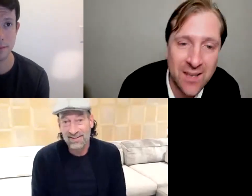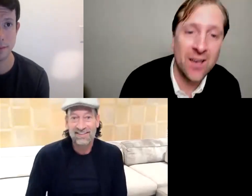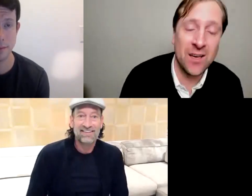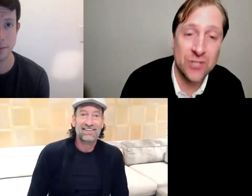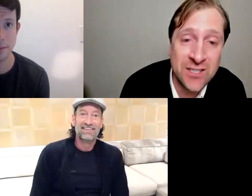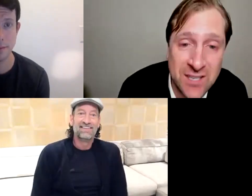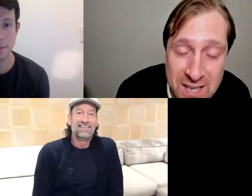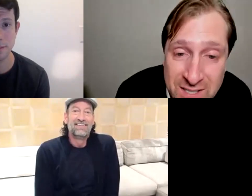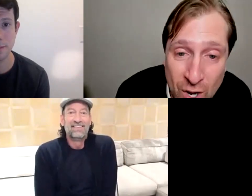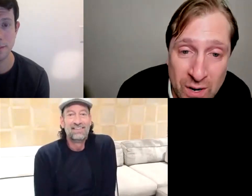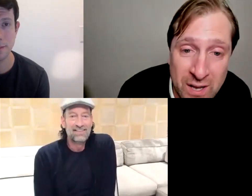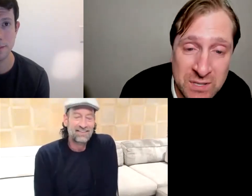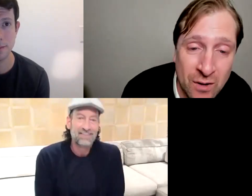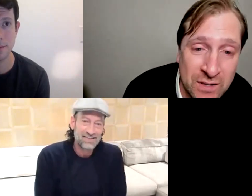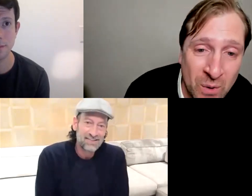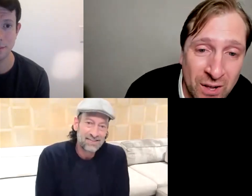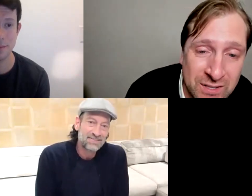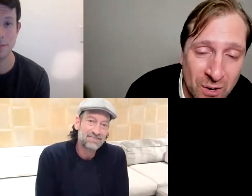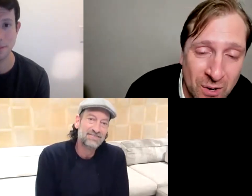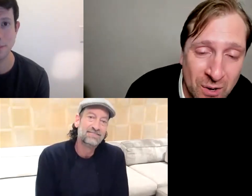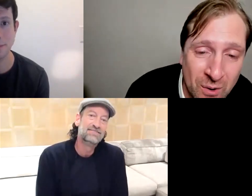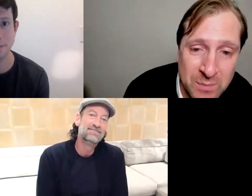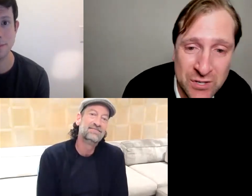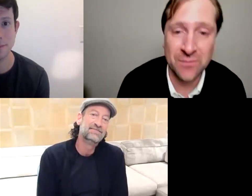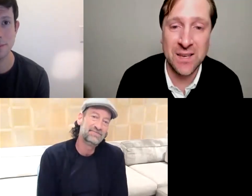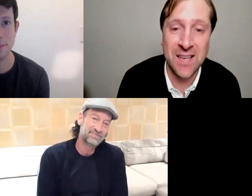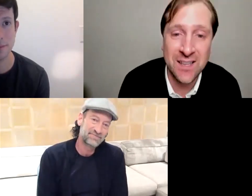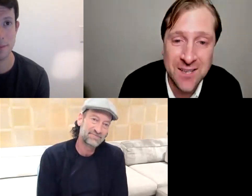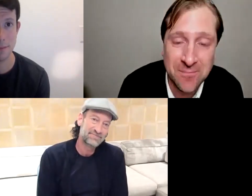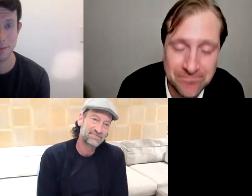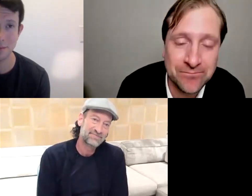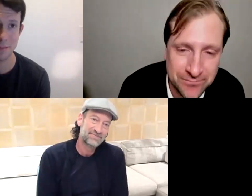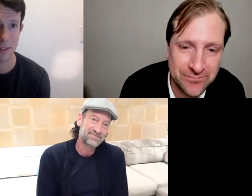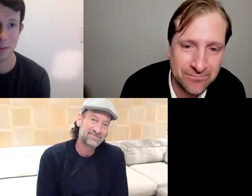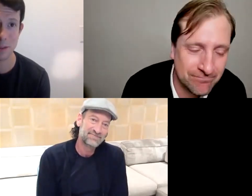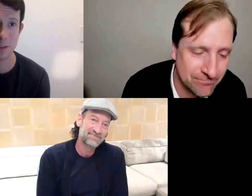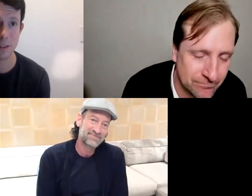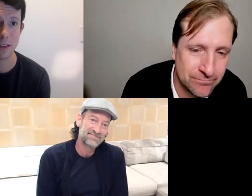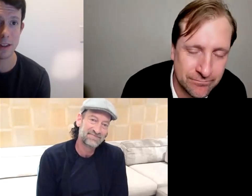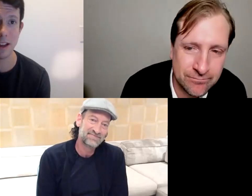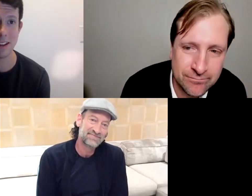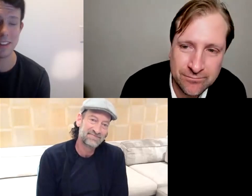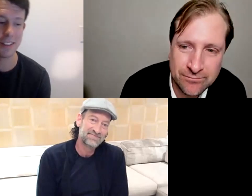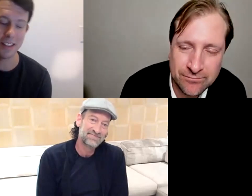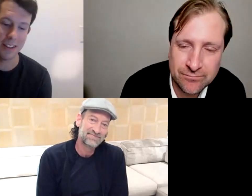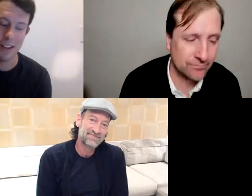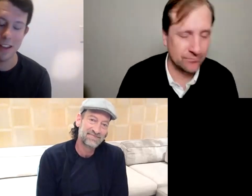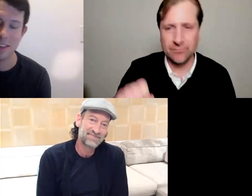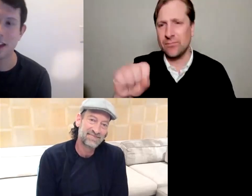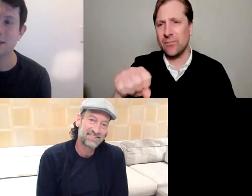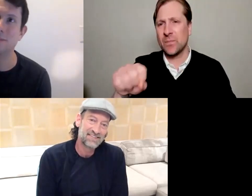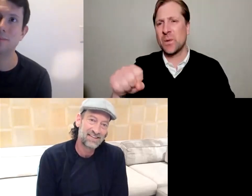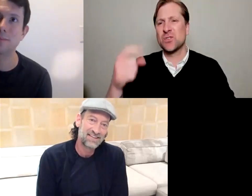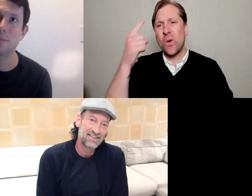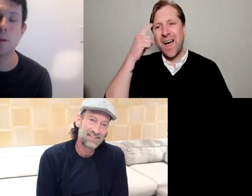today, Justin, he's a Coda himself as well. So I'm sure he gets it. Absolutely. And I think